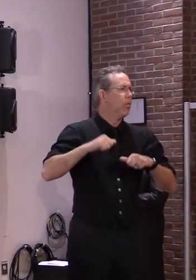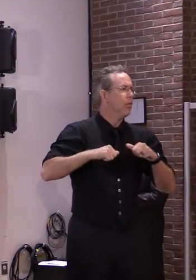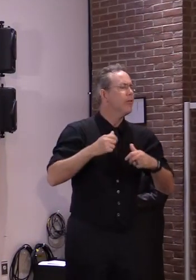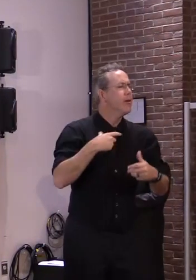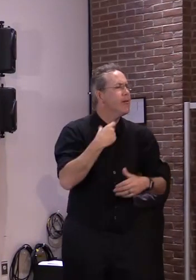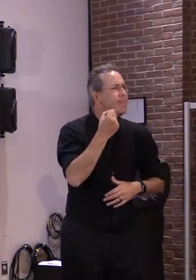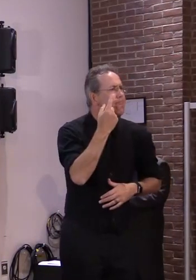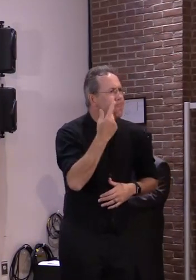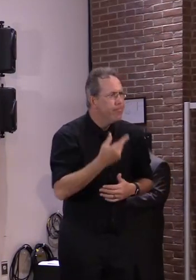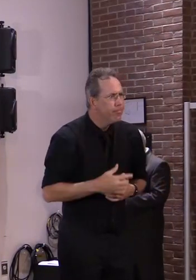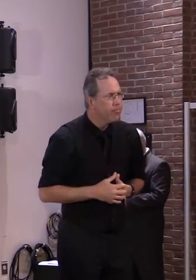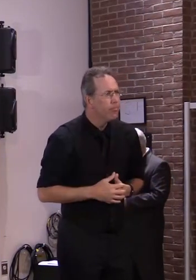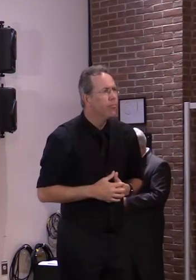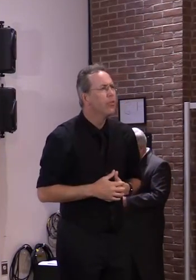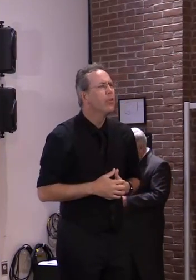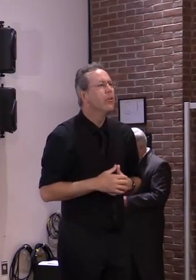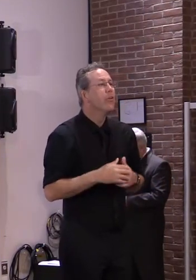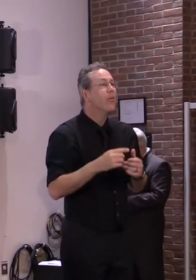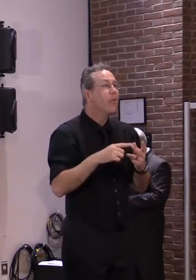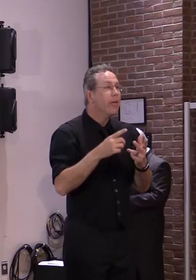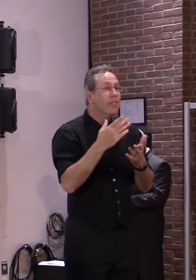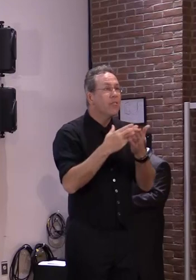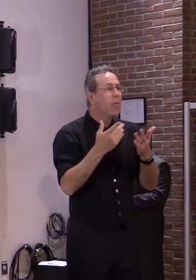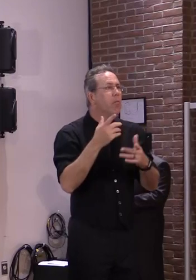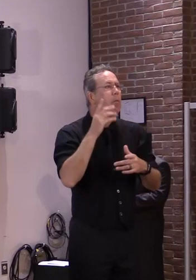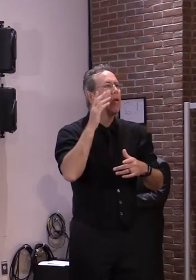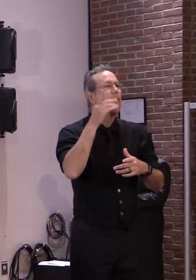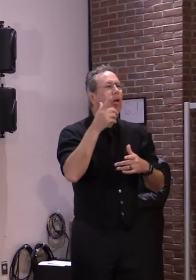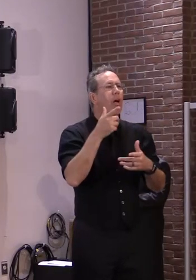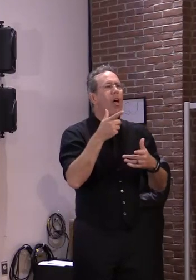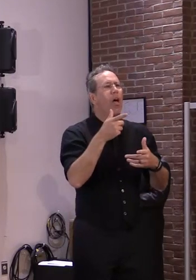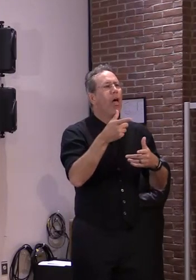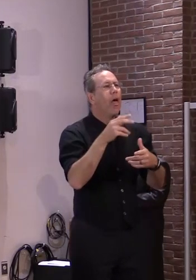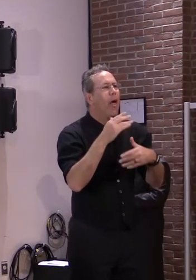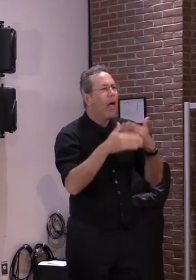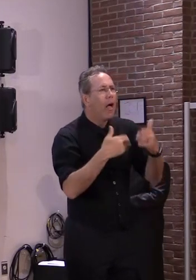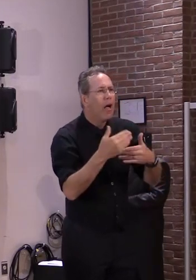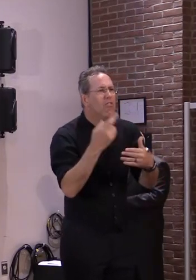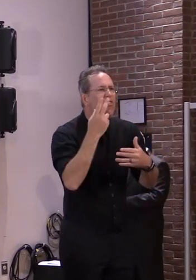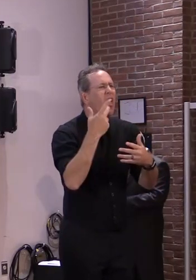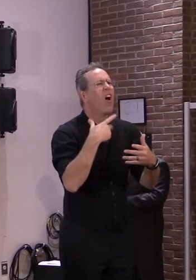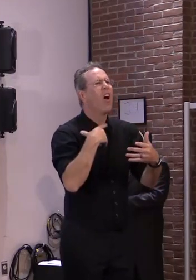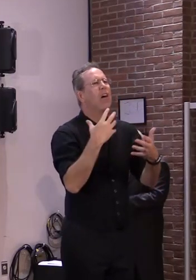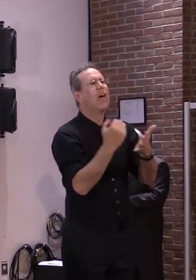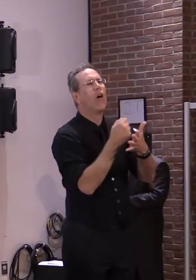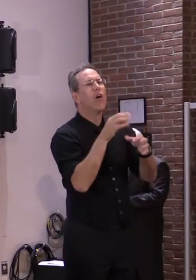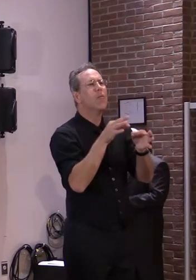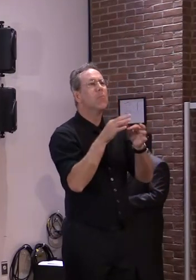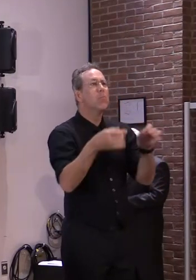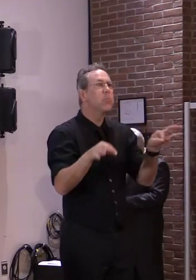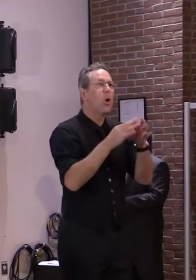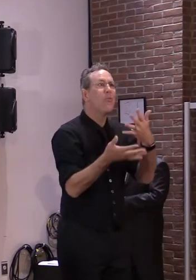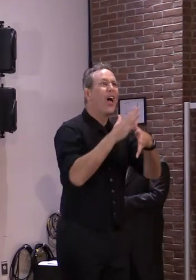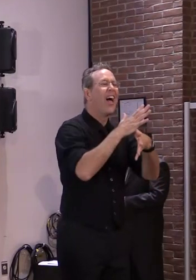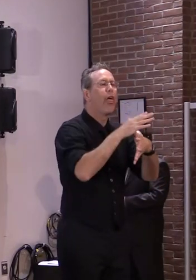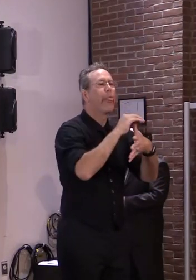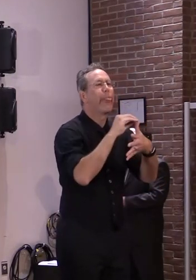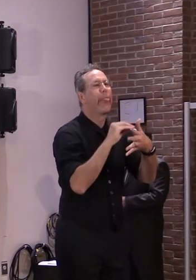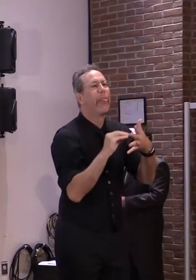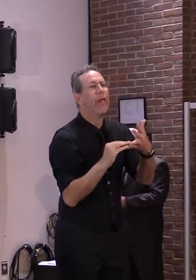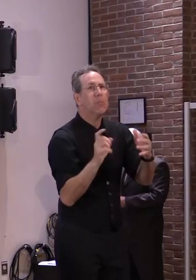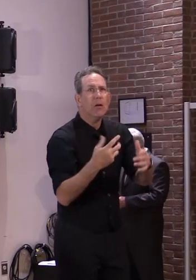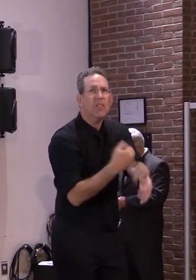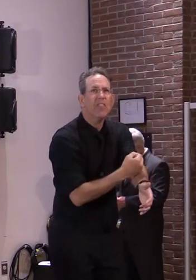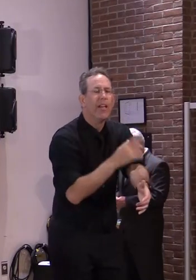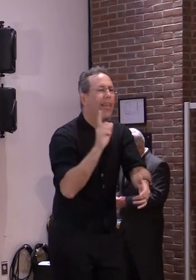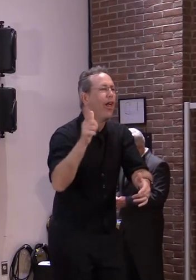the 87% as the floor, and there may be more coming up, getting them closer to 90 or